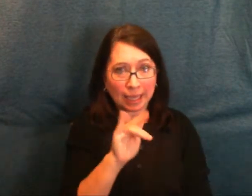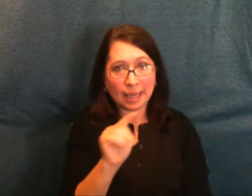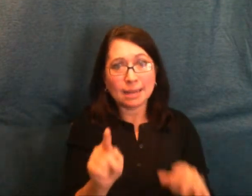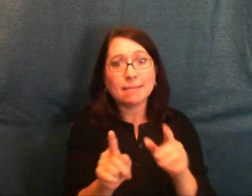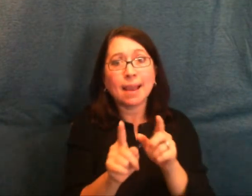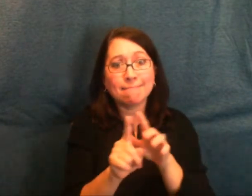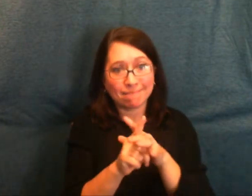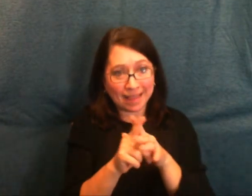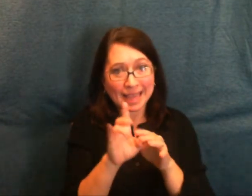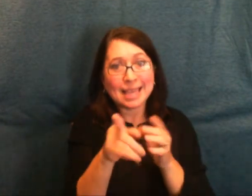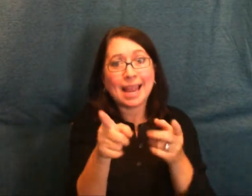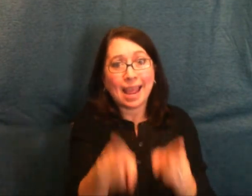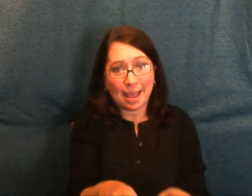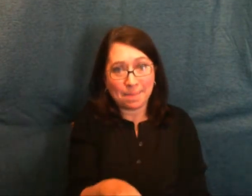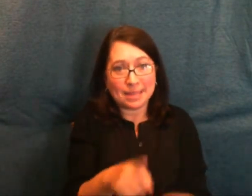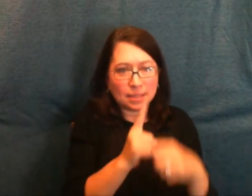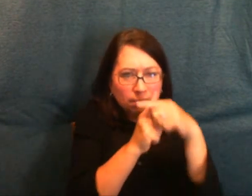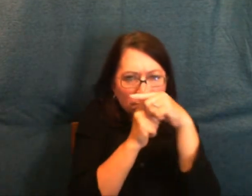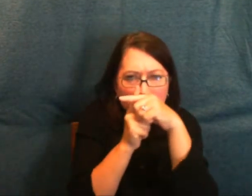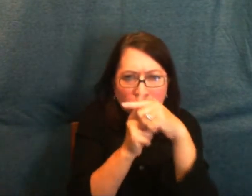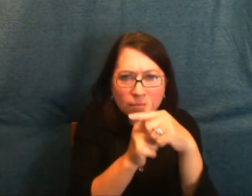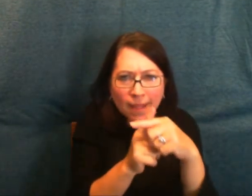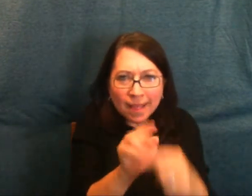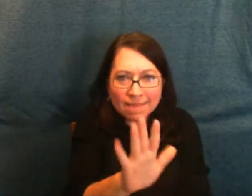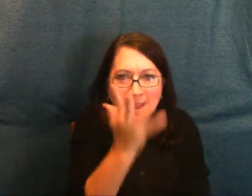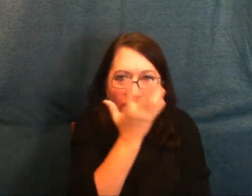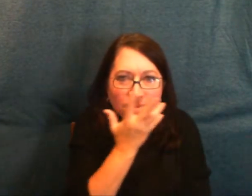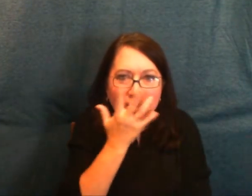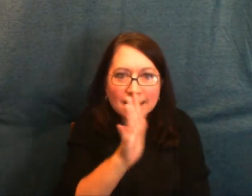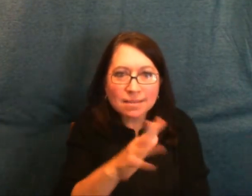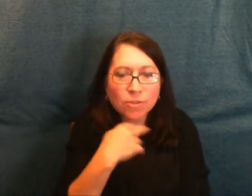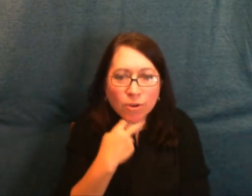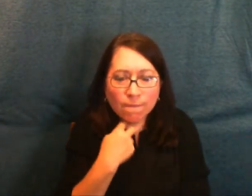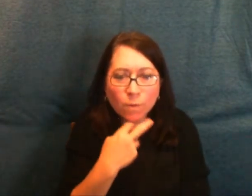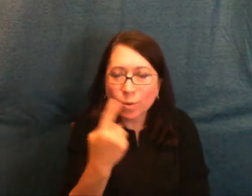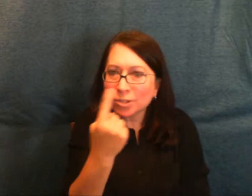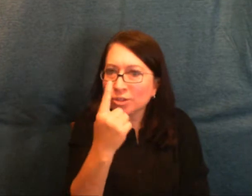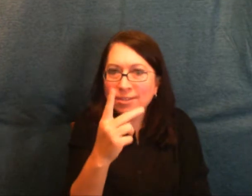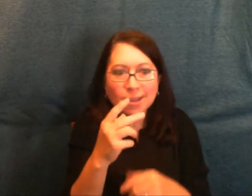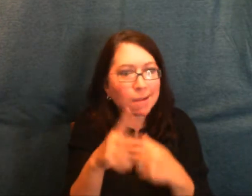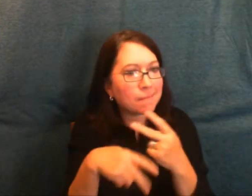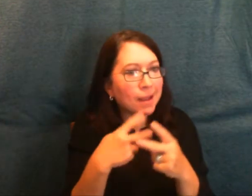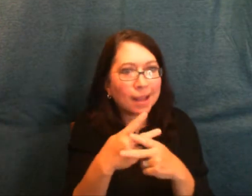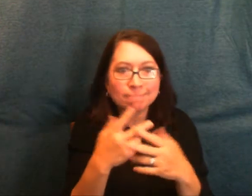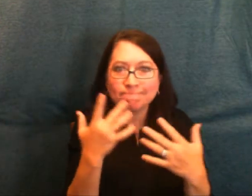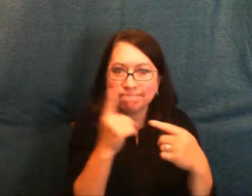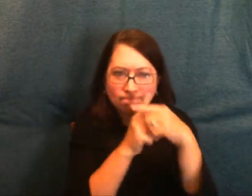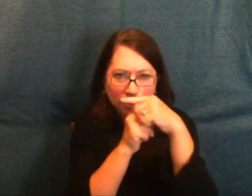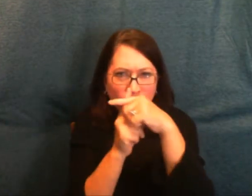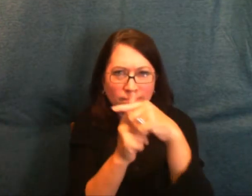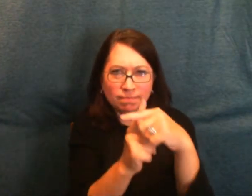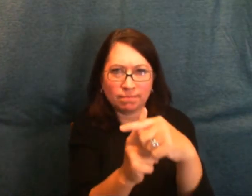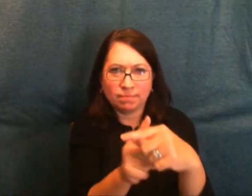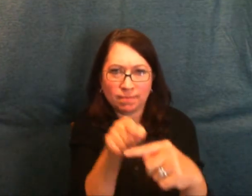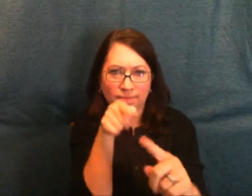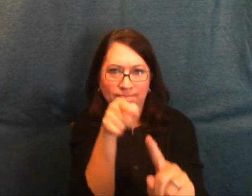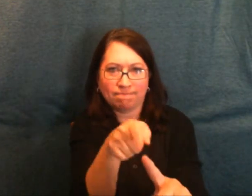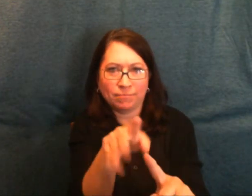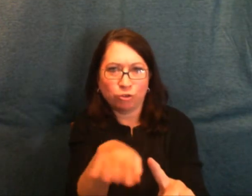happens. It's out there. It recognizes either their face or their voice, or in some form, it is targeting